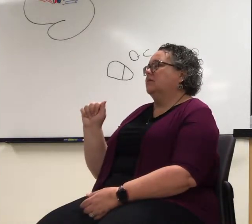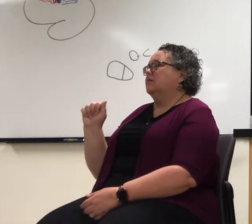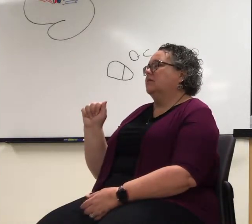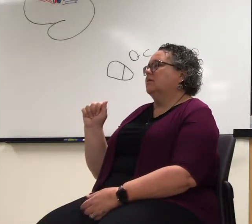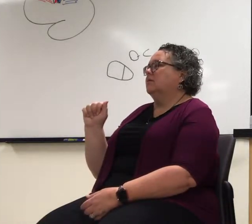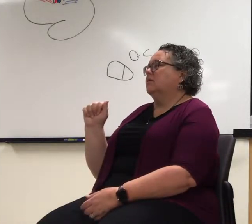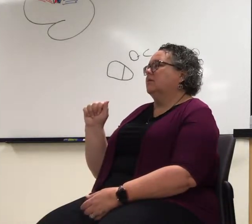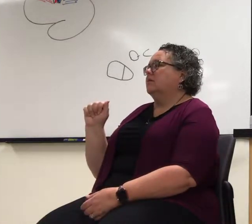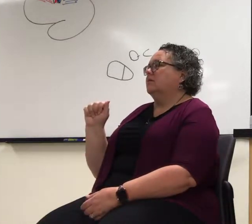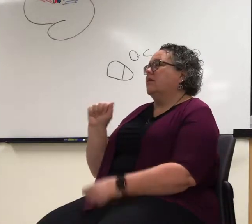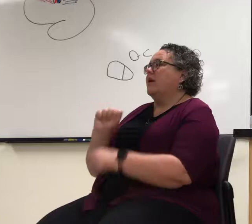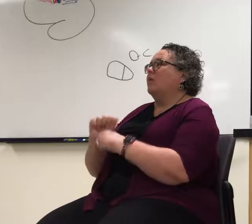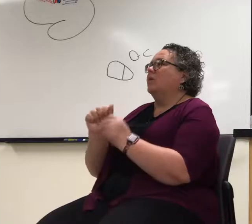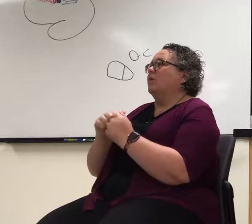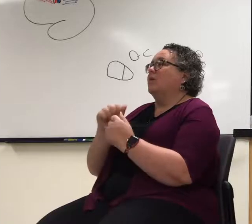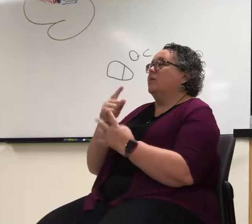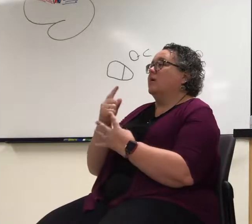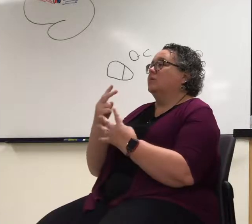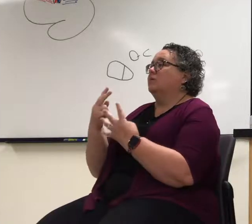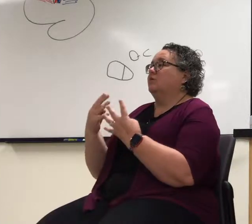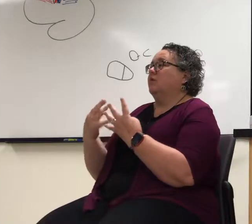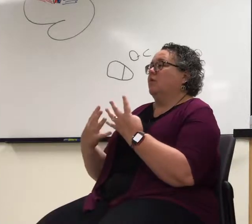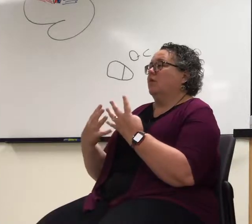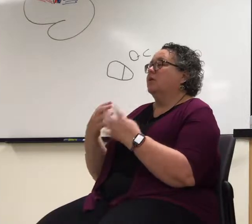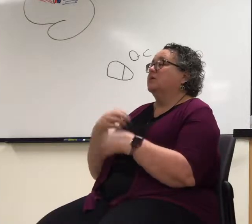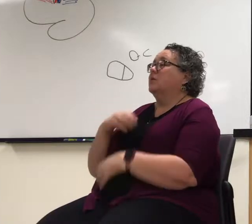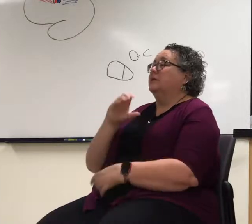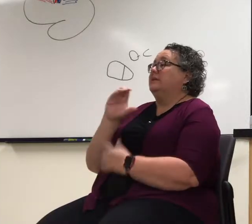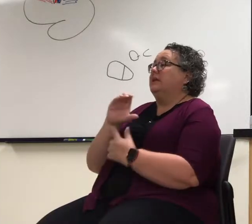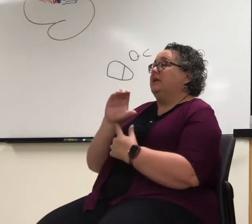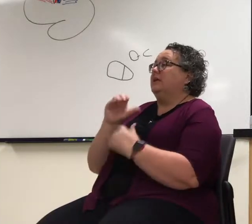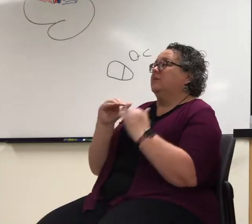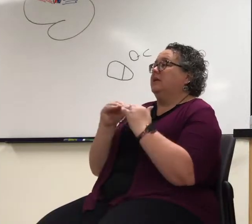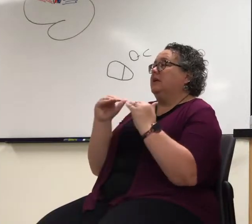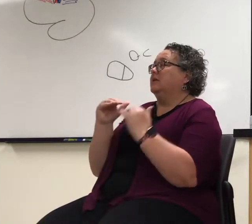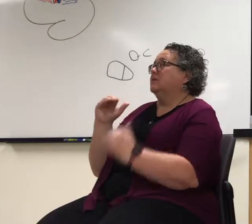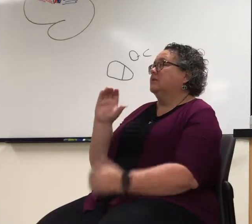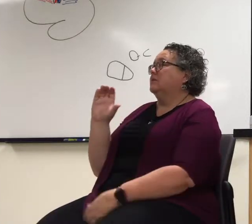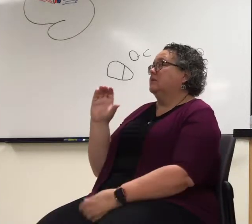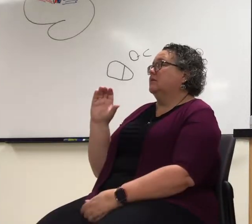That work with 1, 2, 3, 4. So the C is for caudate.